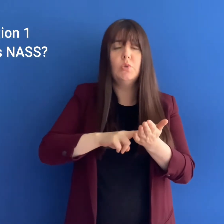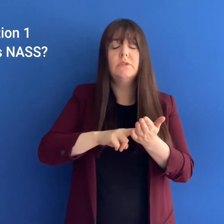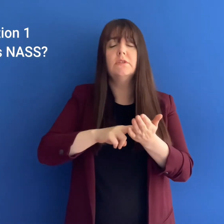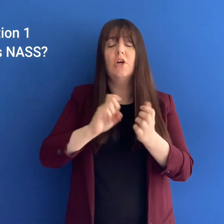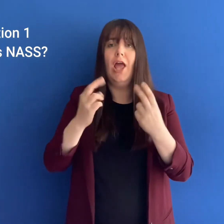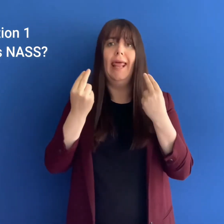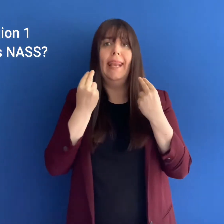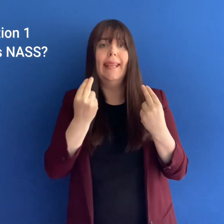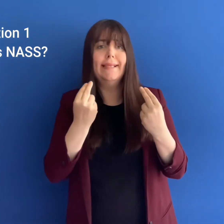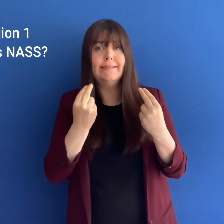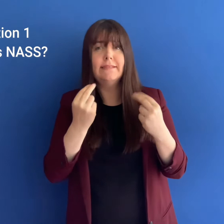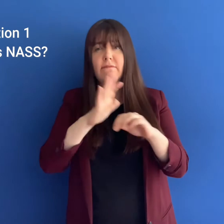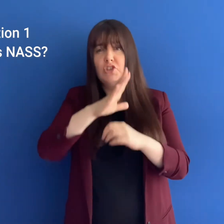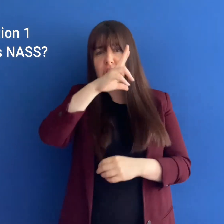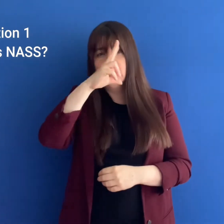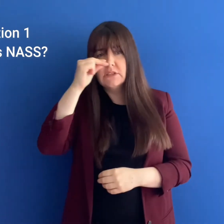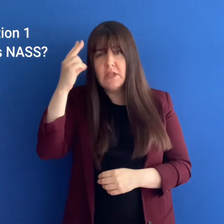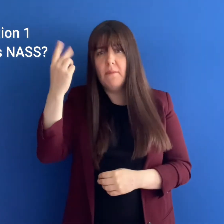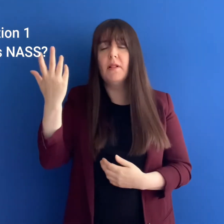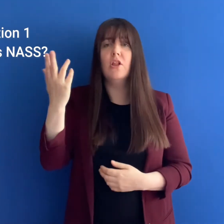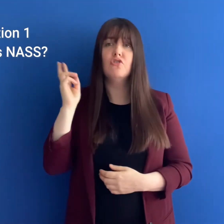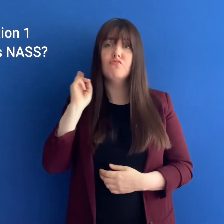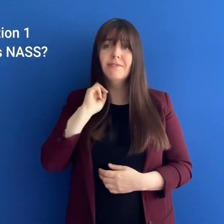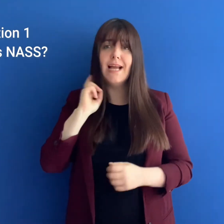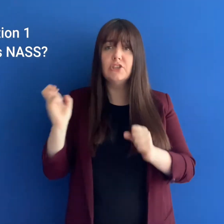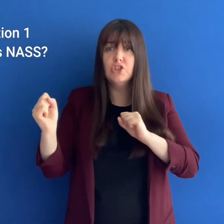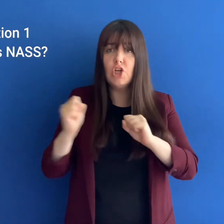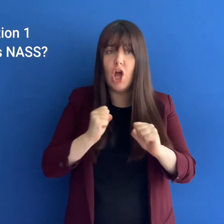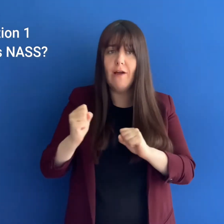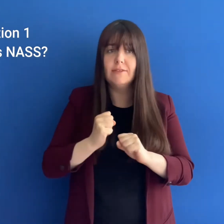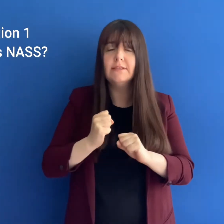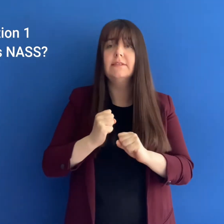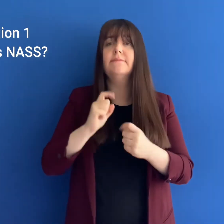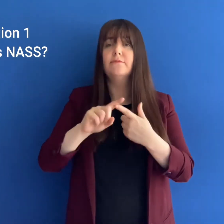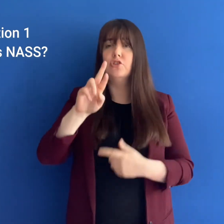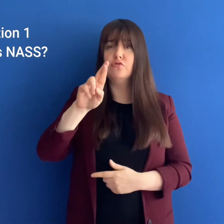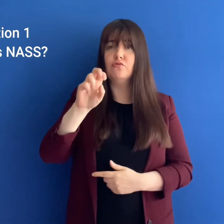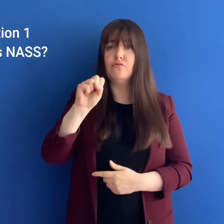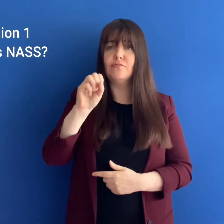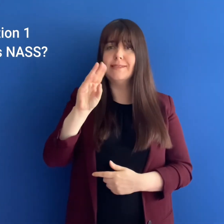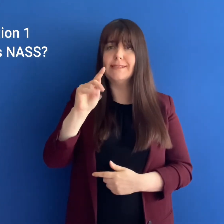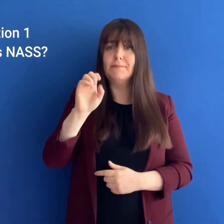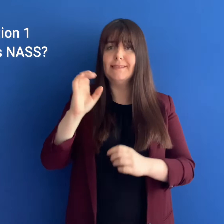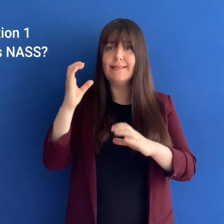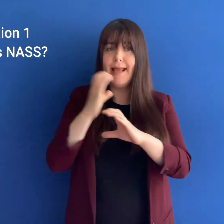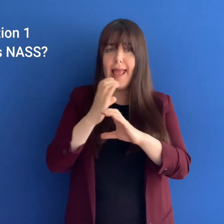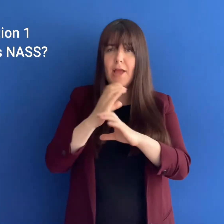people use and need. For example, residential services, respite